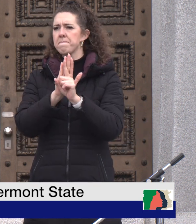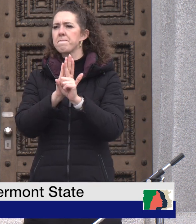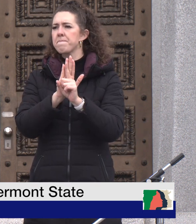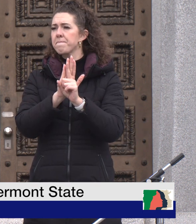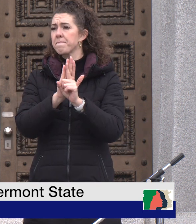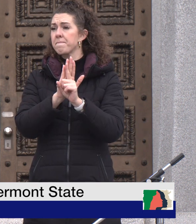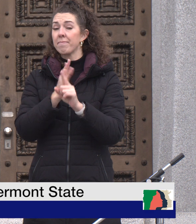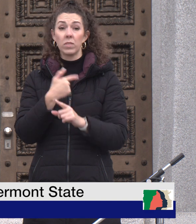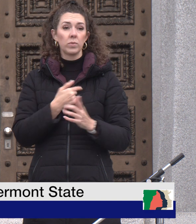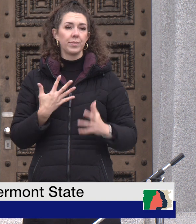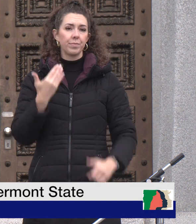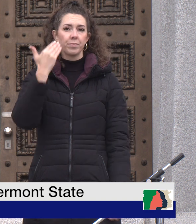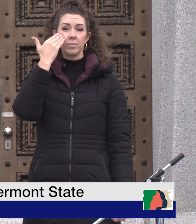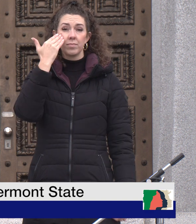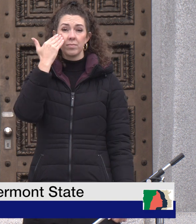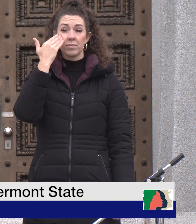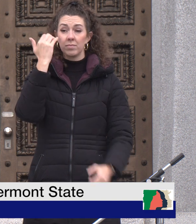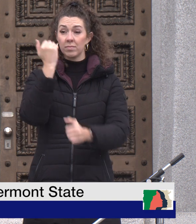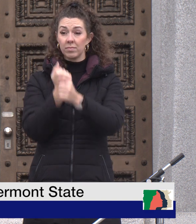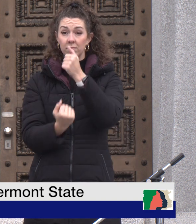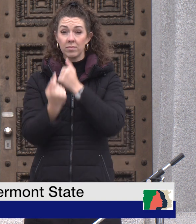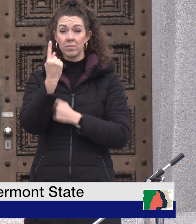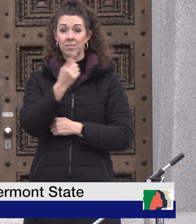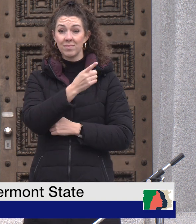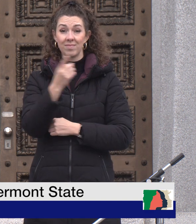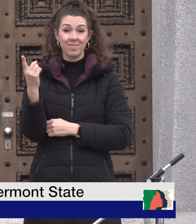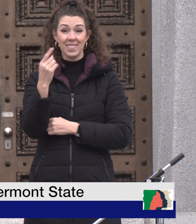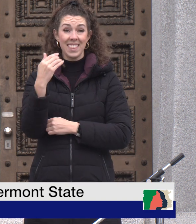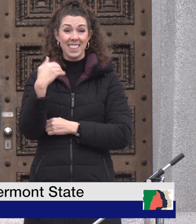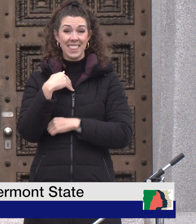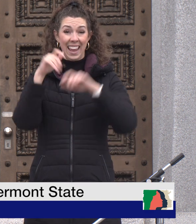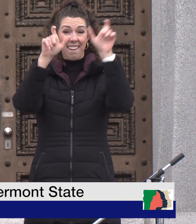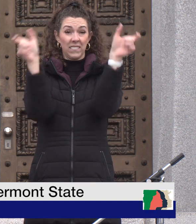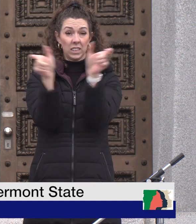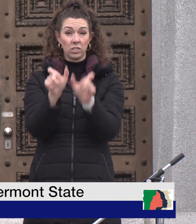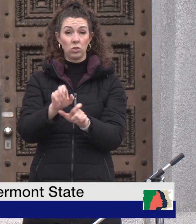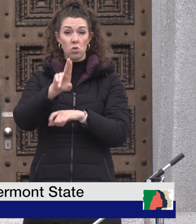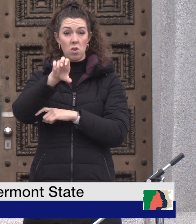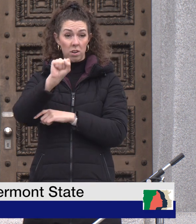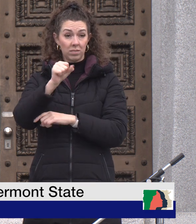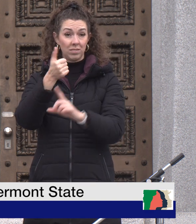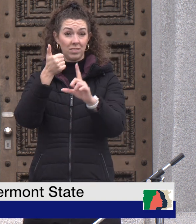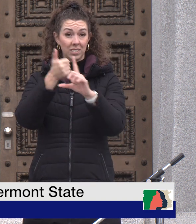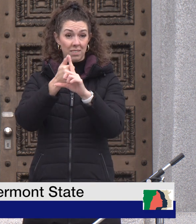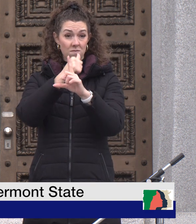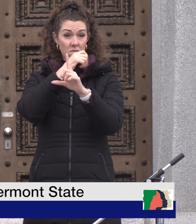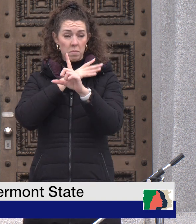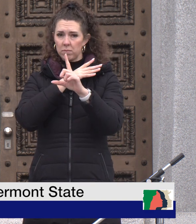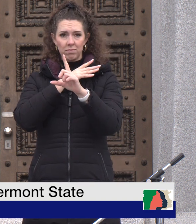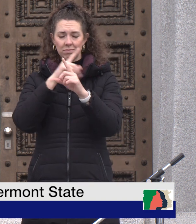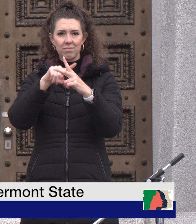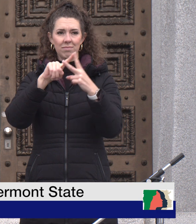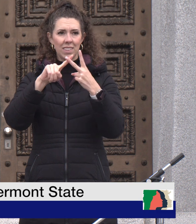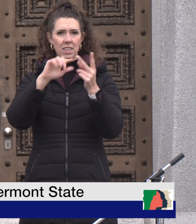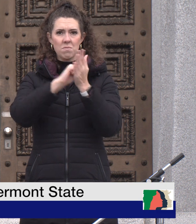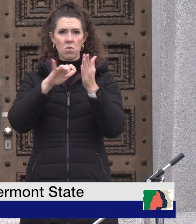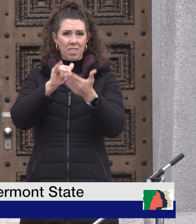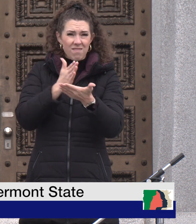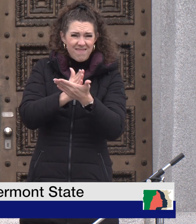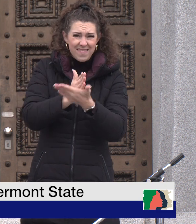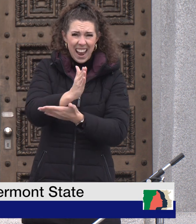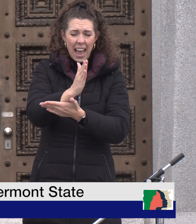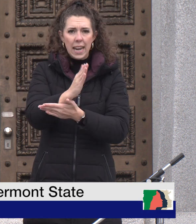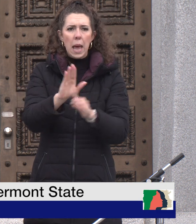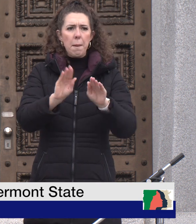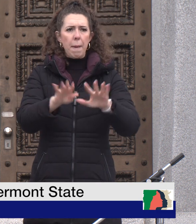We know that not everyone who has a uterus is a woman, and abortion is a right that expands